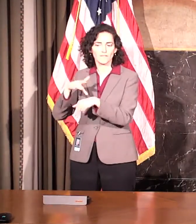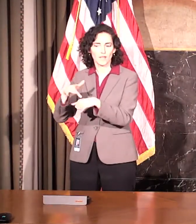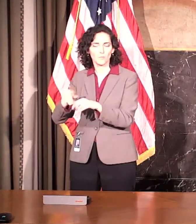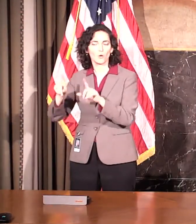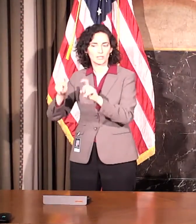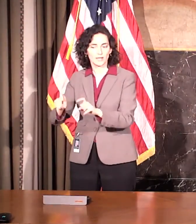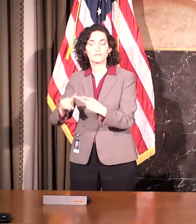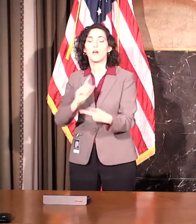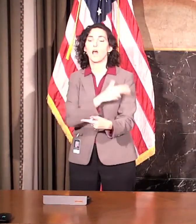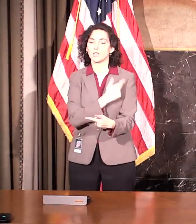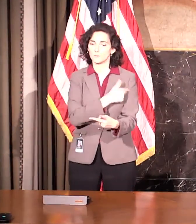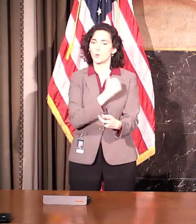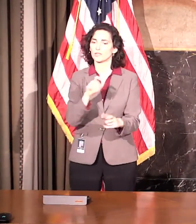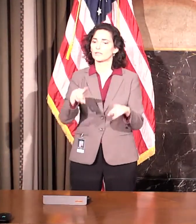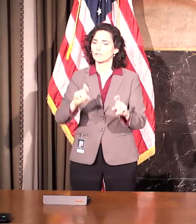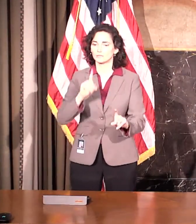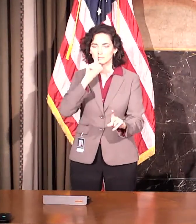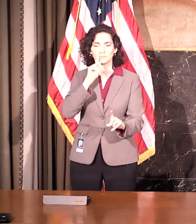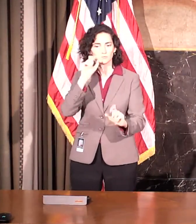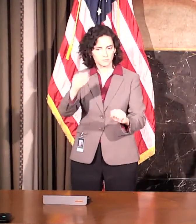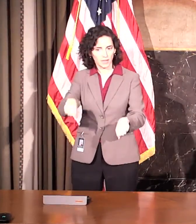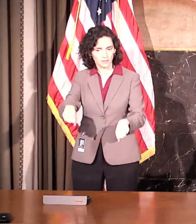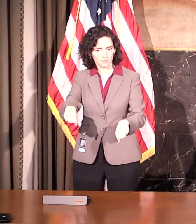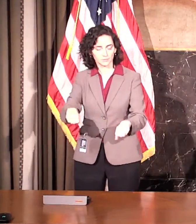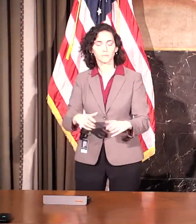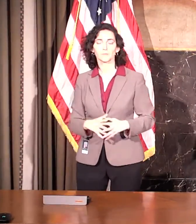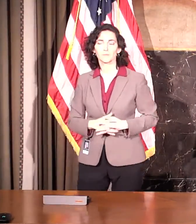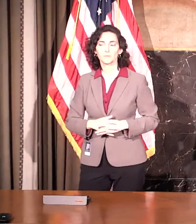have testing available, and so forth.